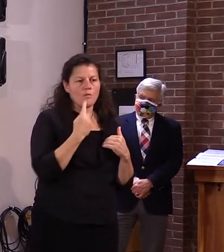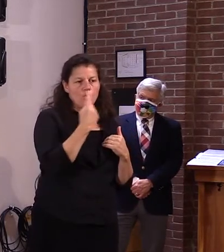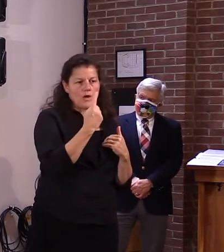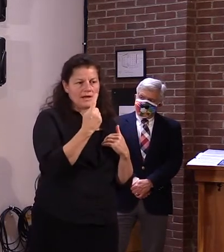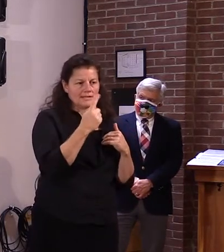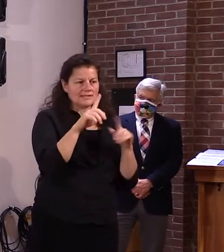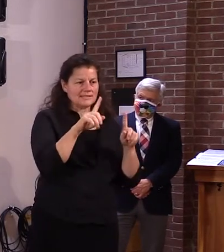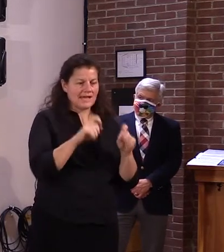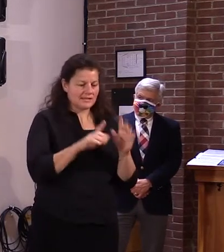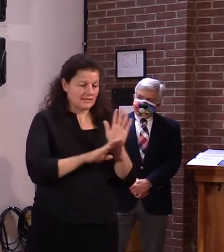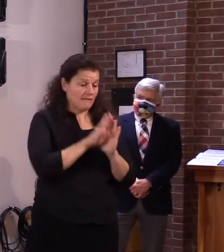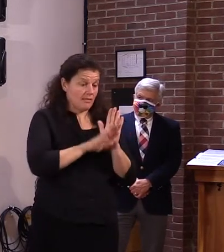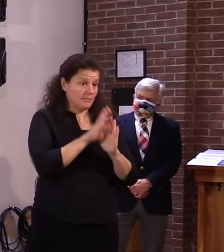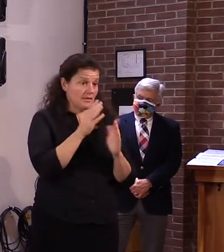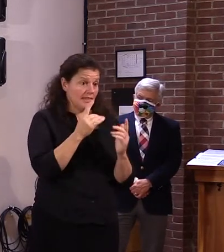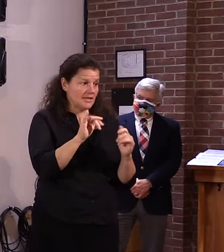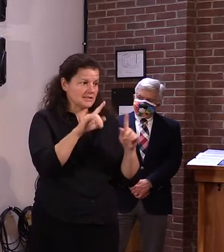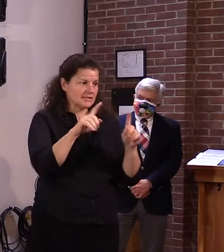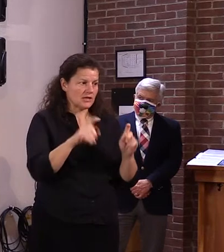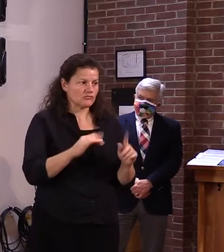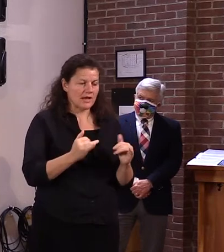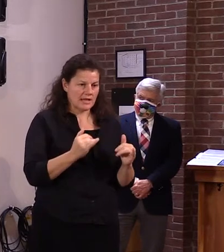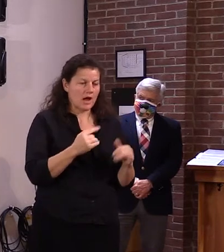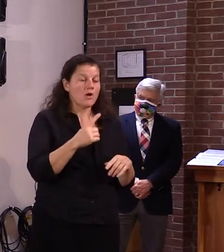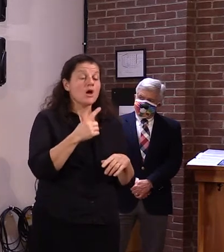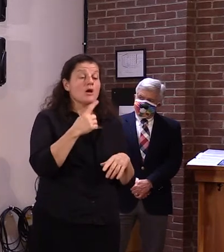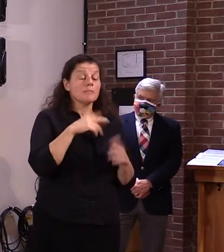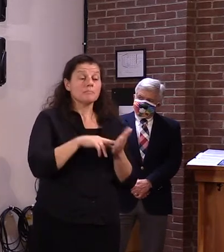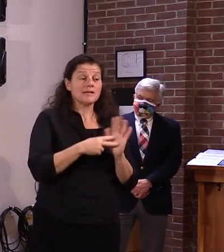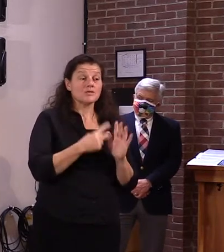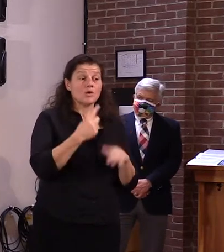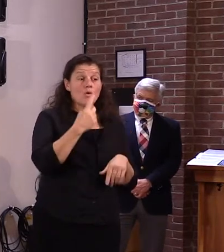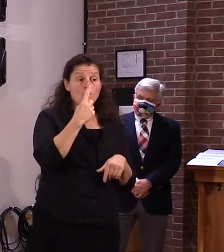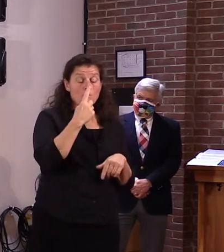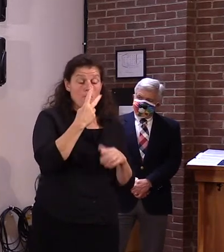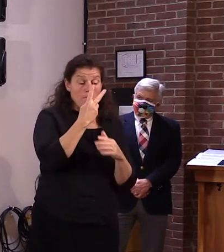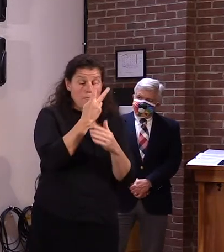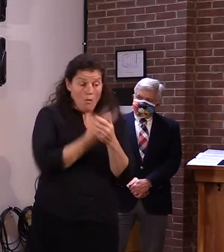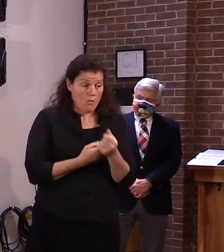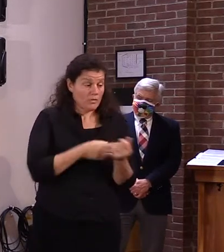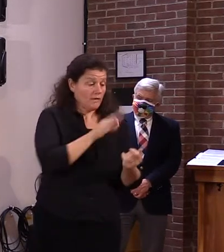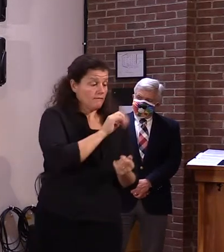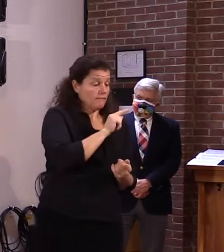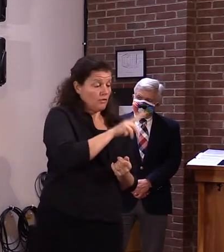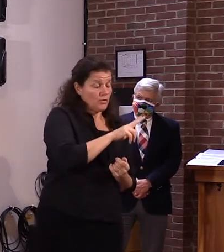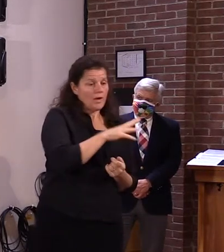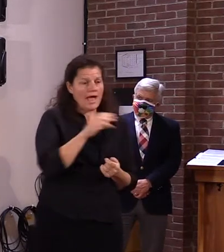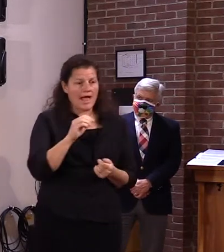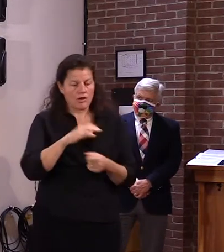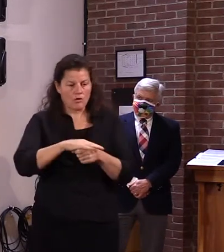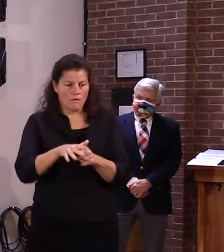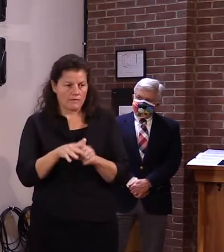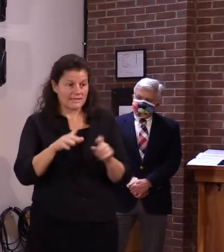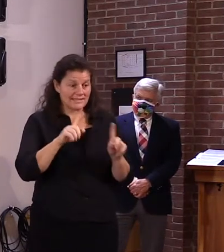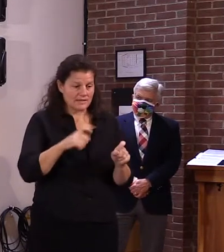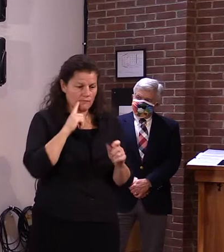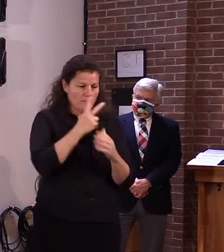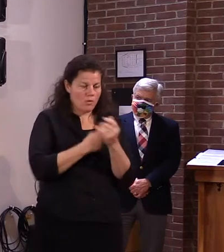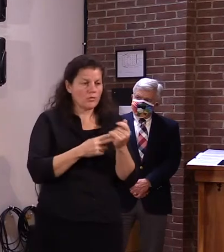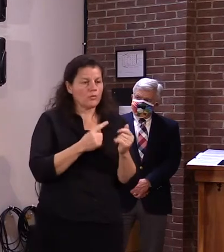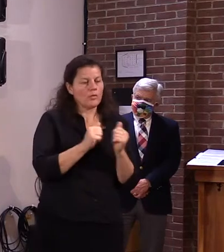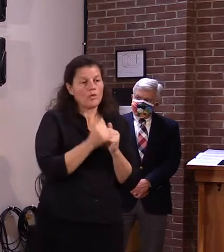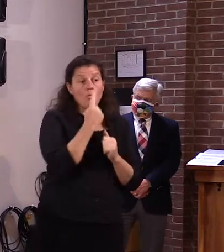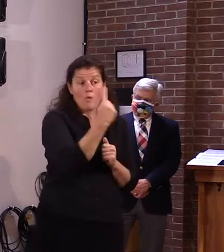diseases concurrently. But even if that were not available, there are still the traditional